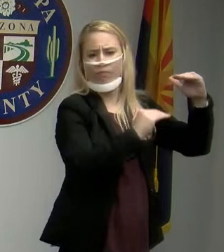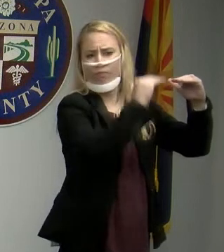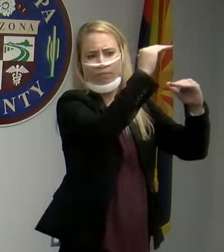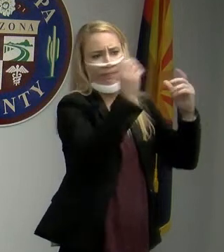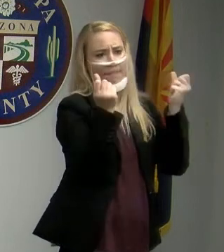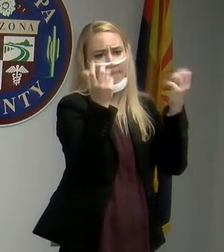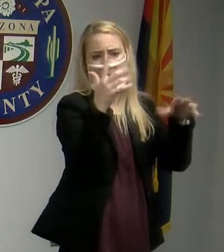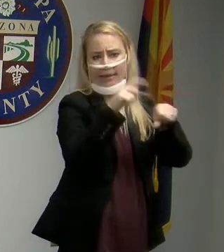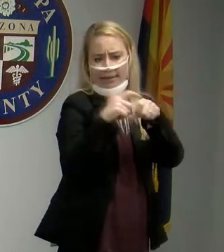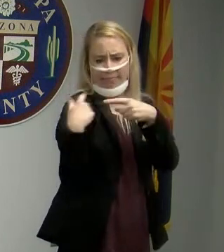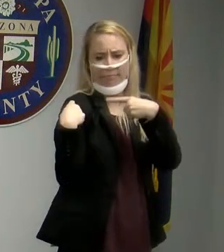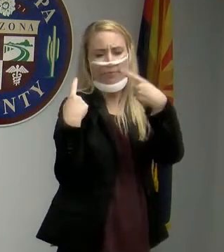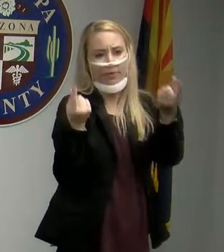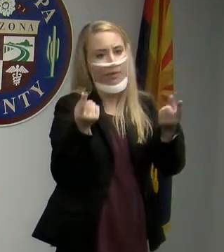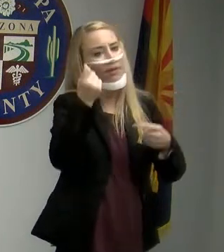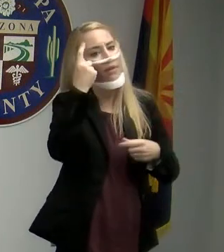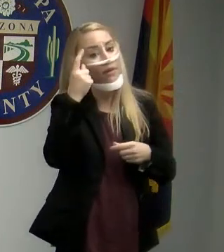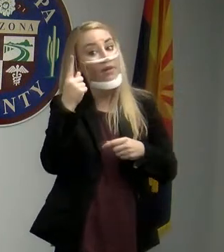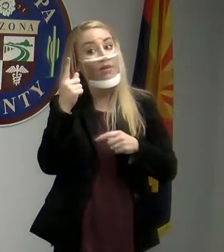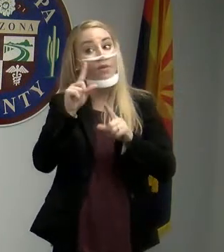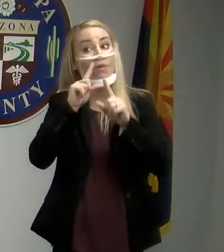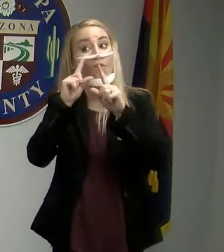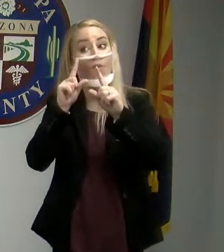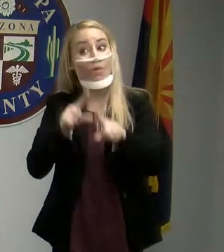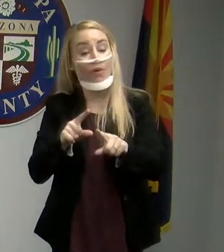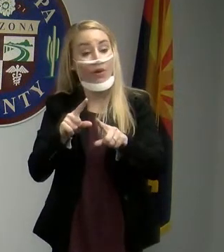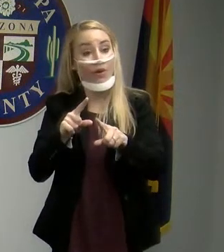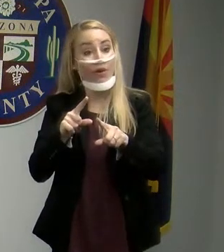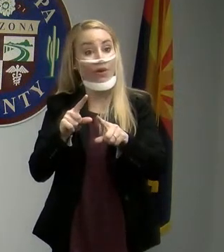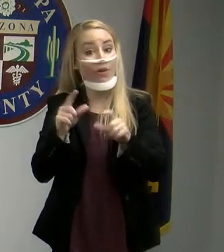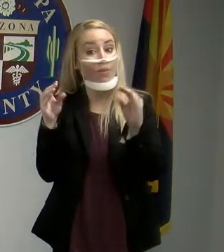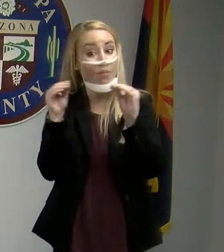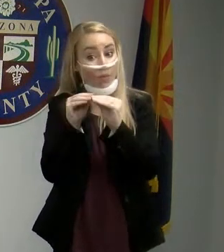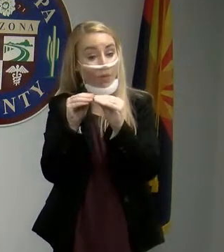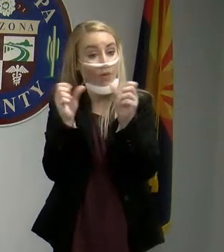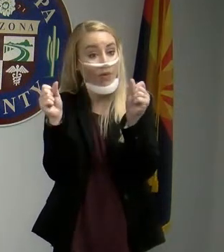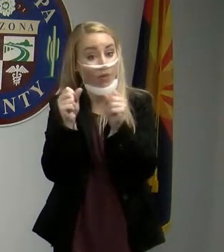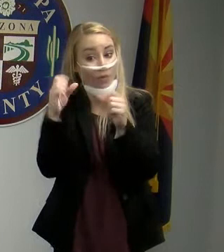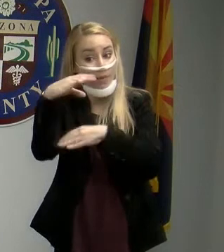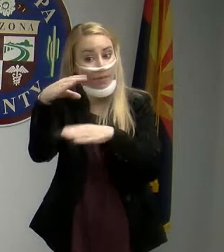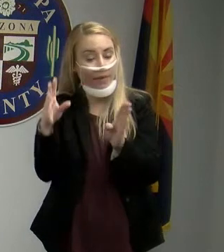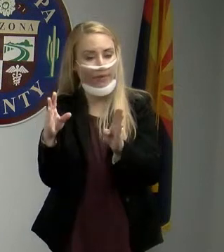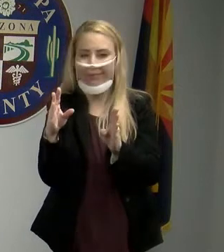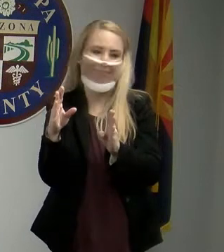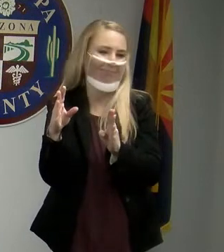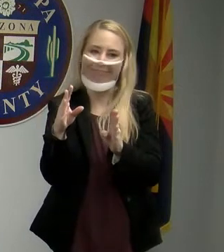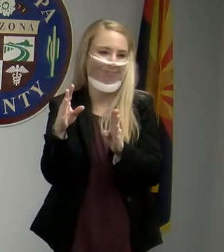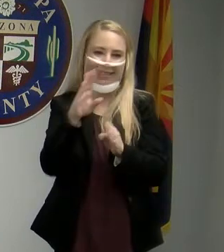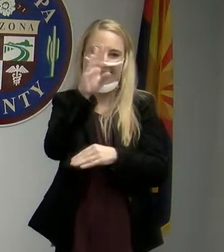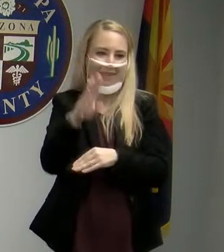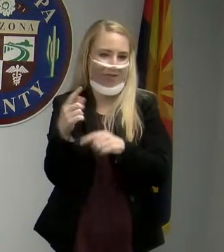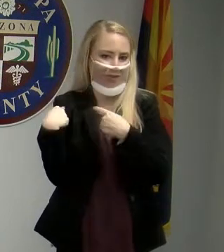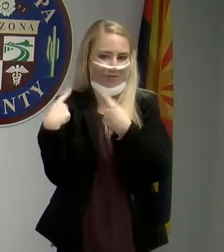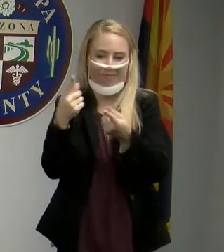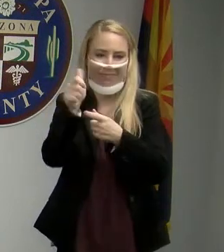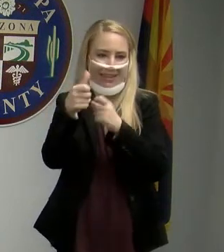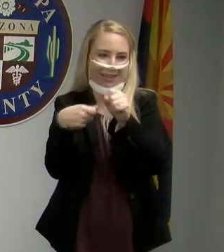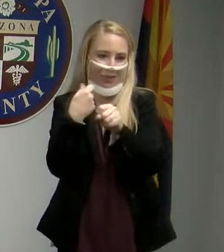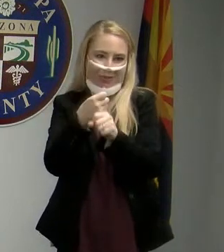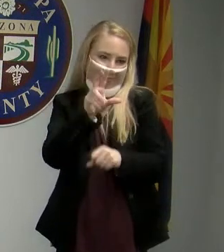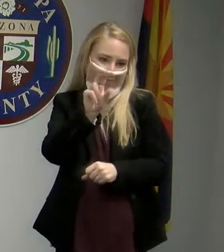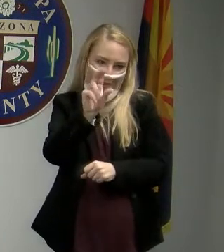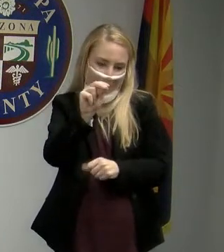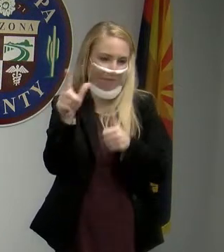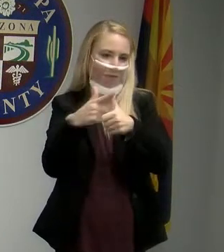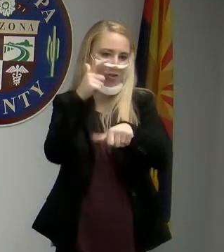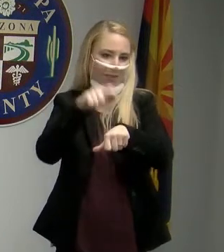answer your question, we have never ordered portable coolers in the last 10 years. I was able to confirm that this week. And so we haven't had